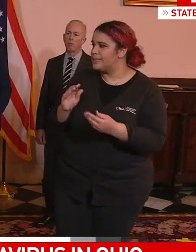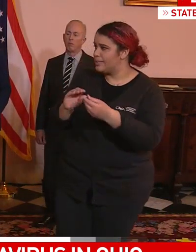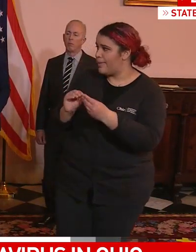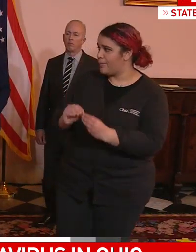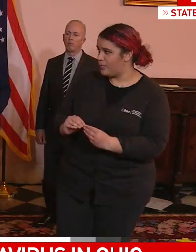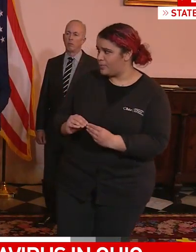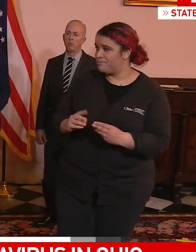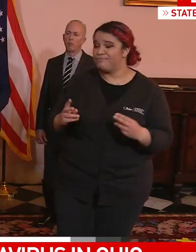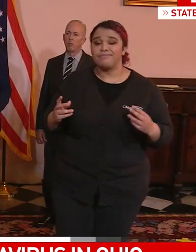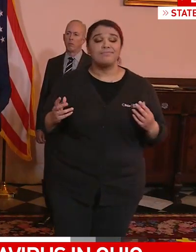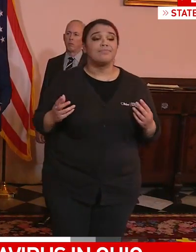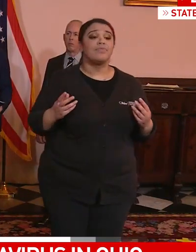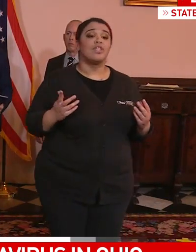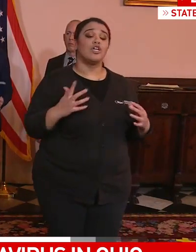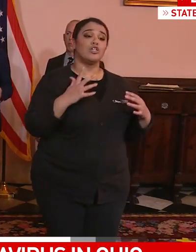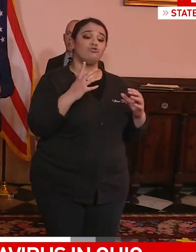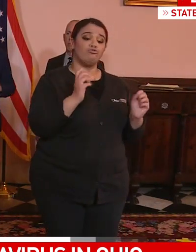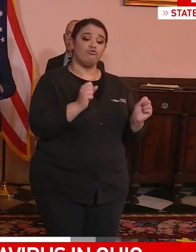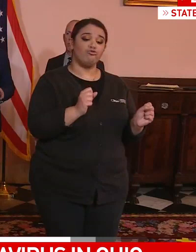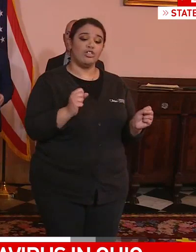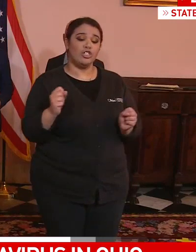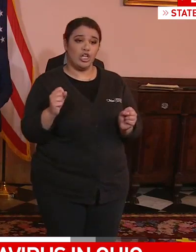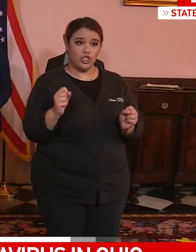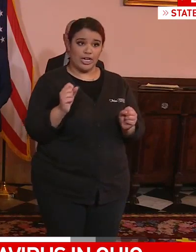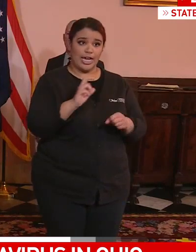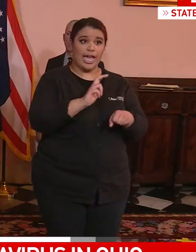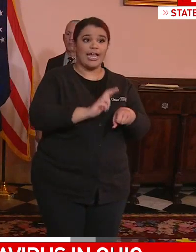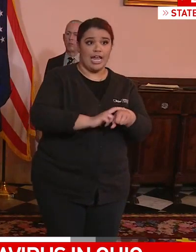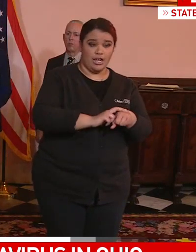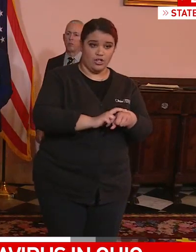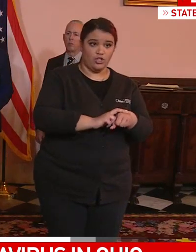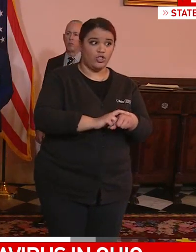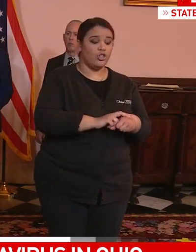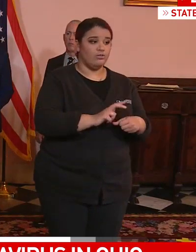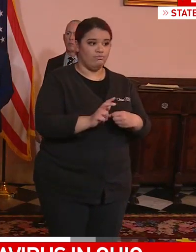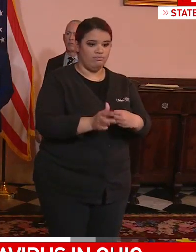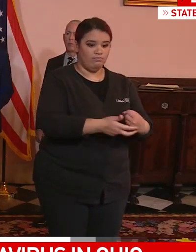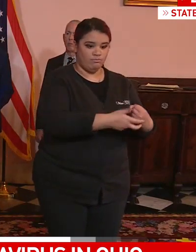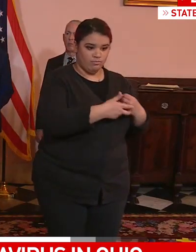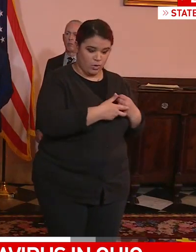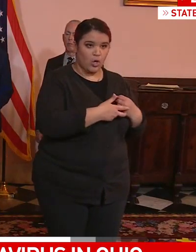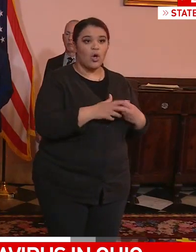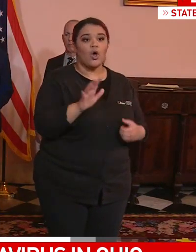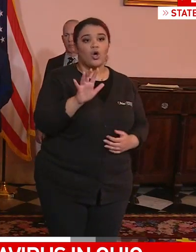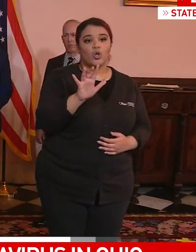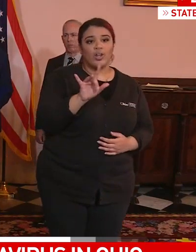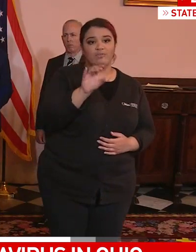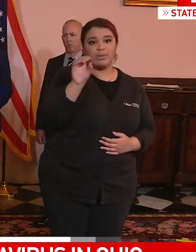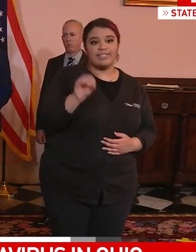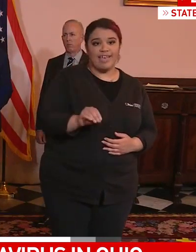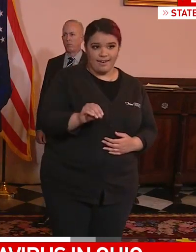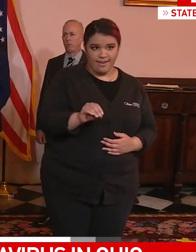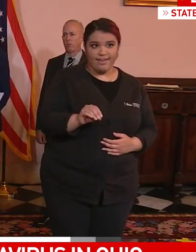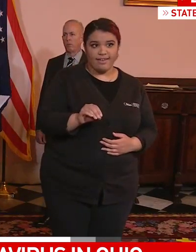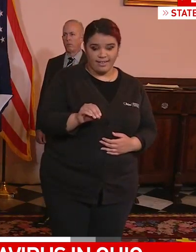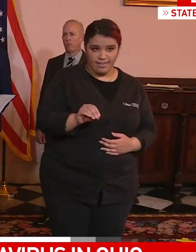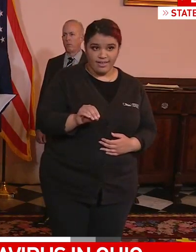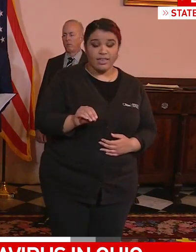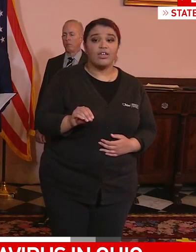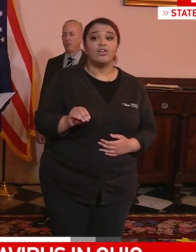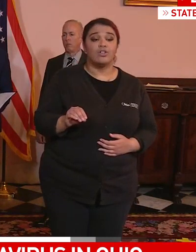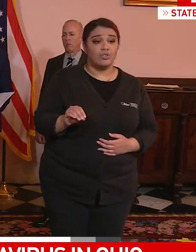strategic national stockpile allocated to all of the states 25% of what they had. And so we received our